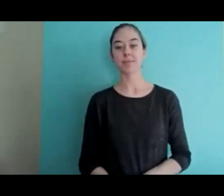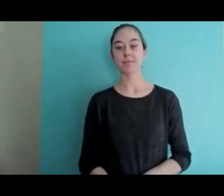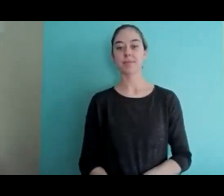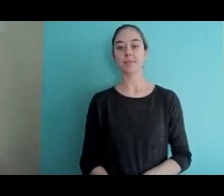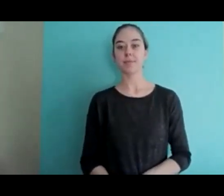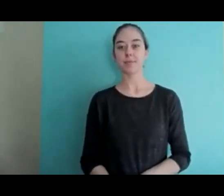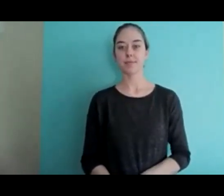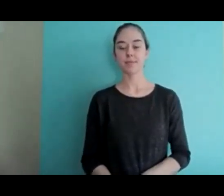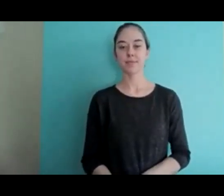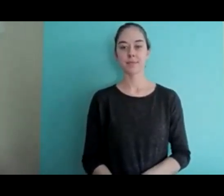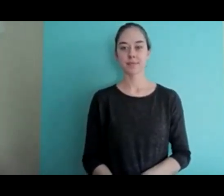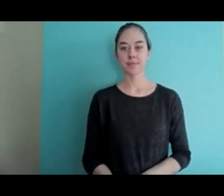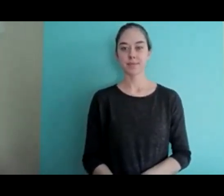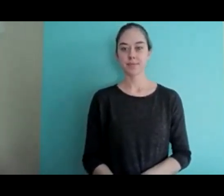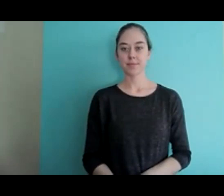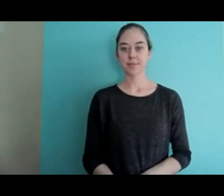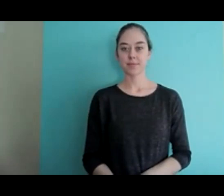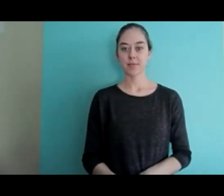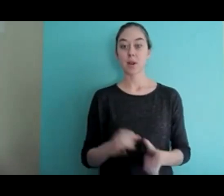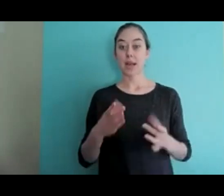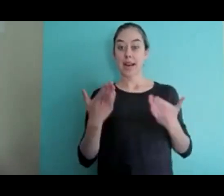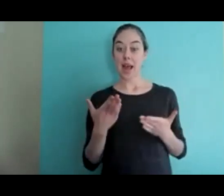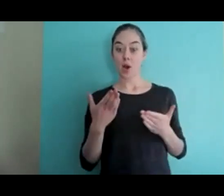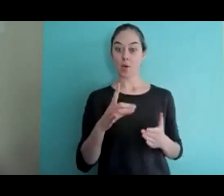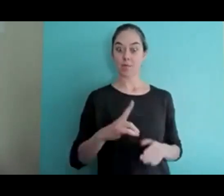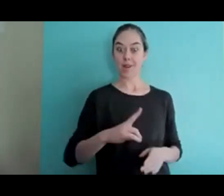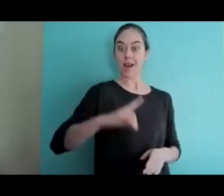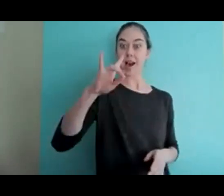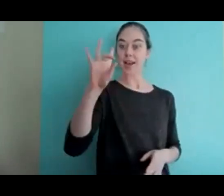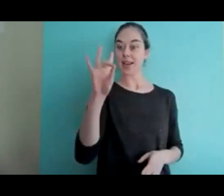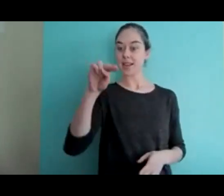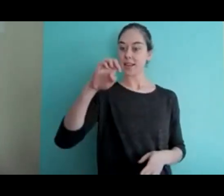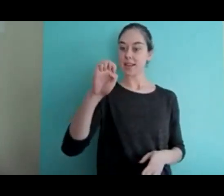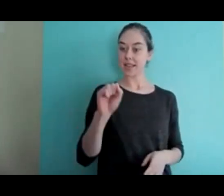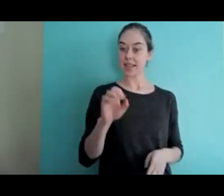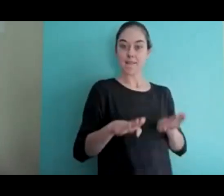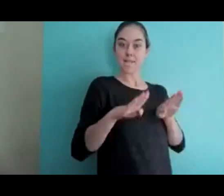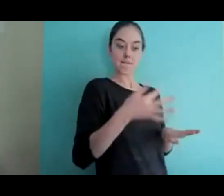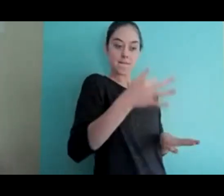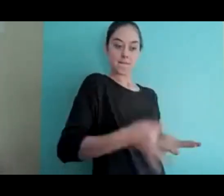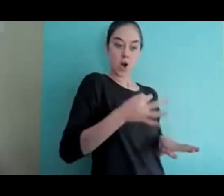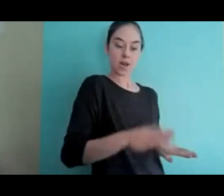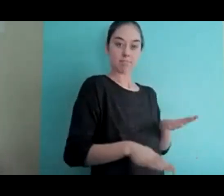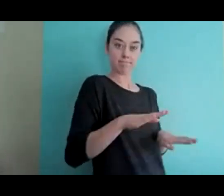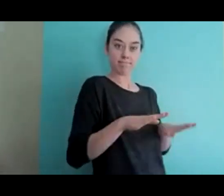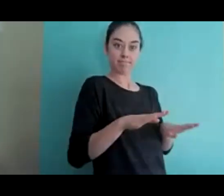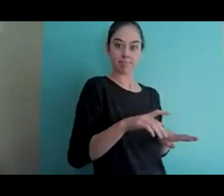Very good. Okay, knees. Knees, front.